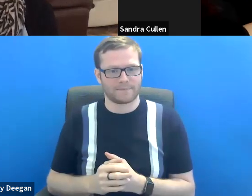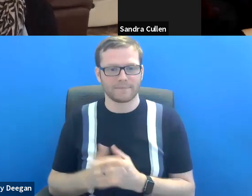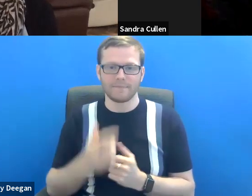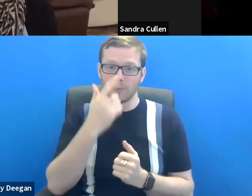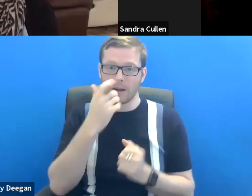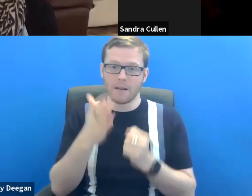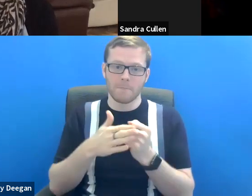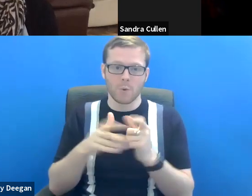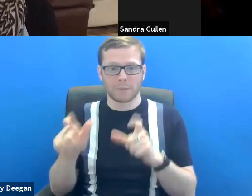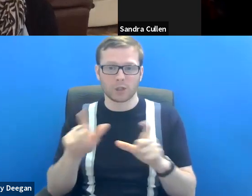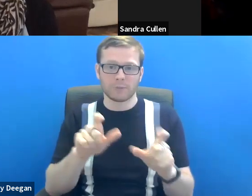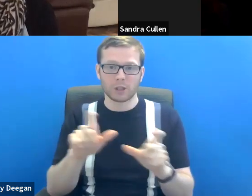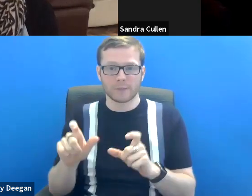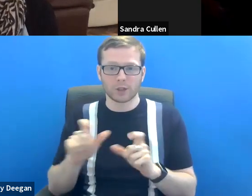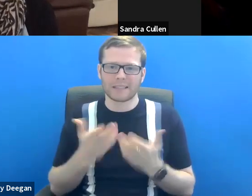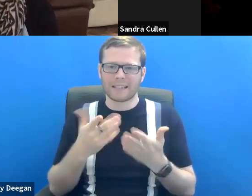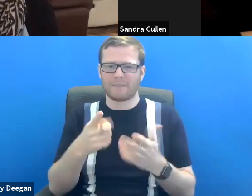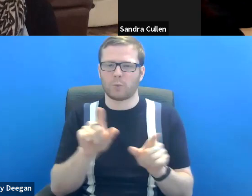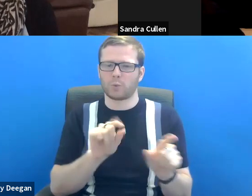pictures like this. It gives you a bit variety.